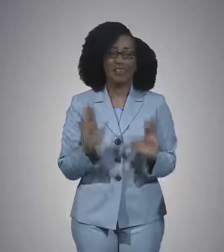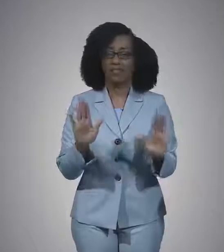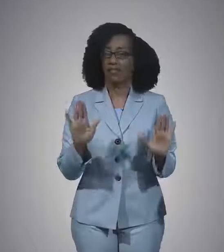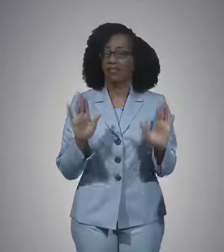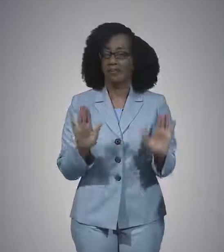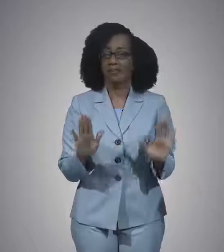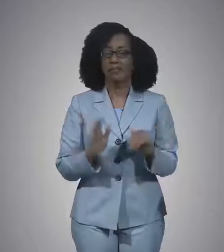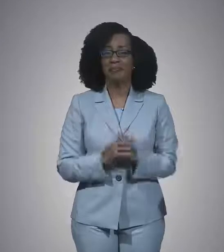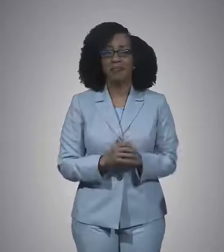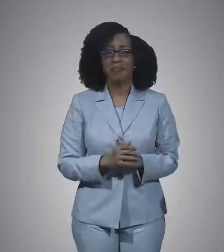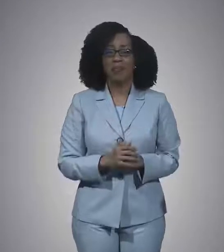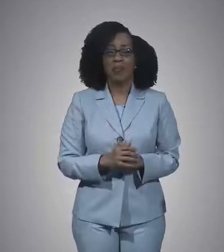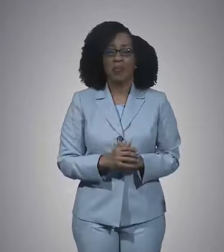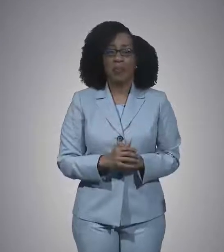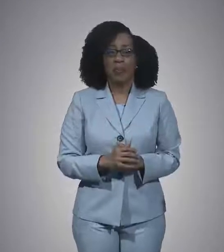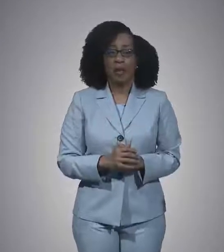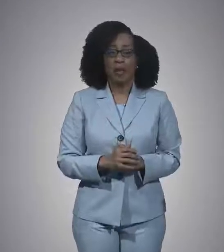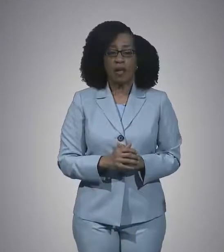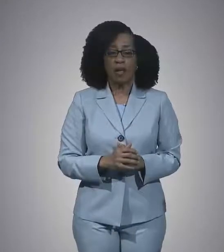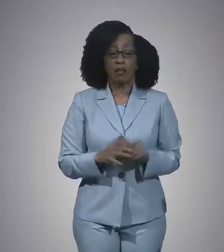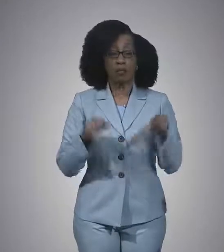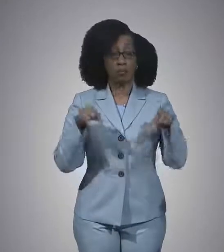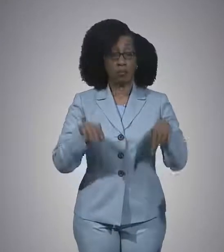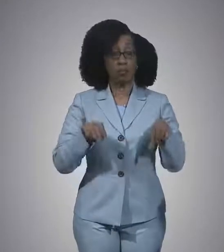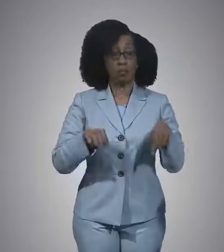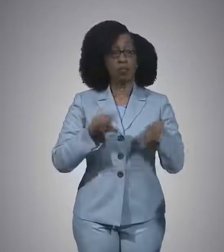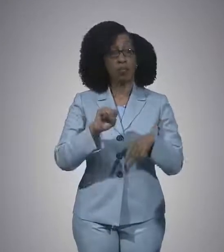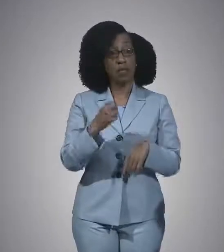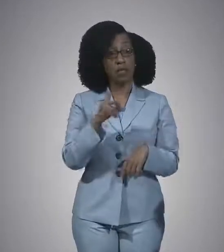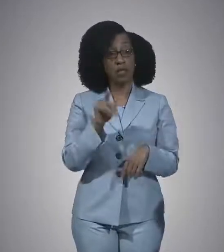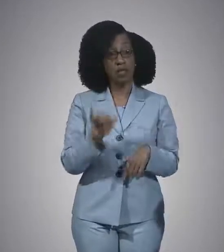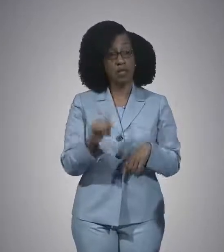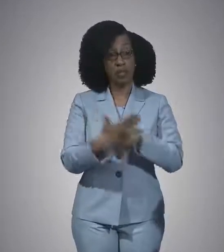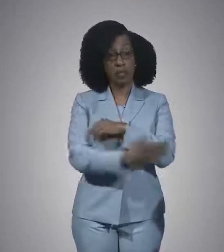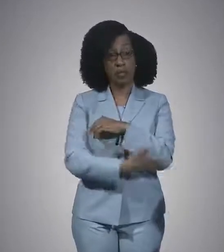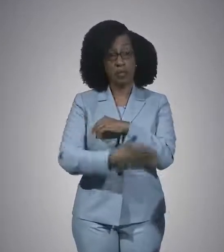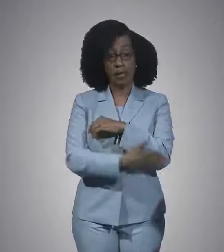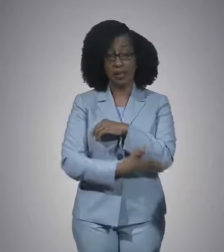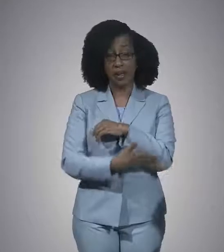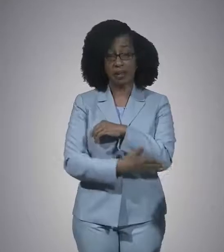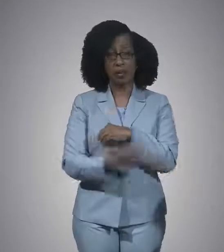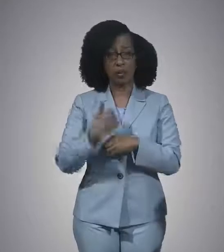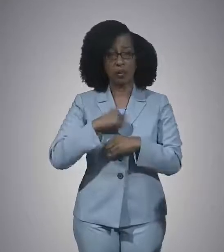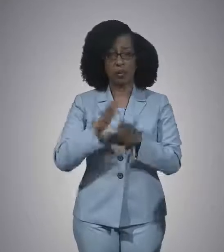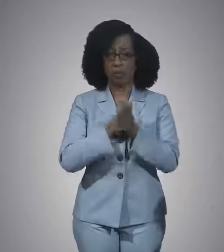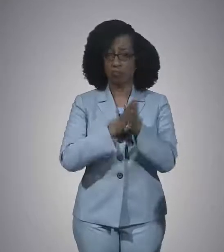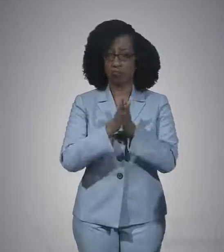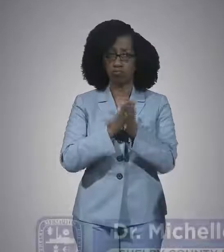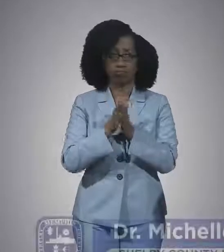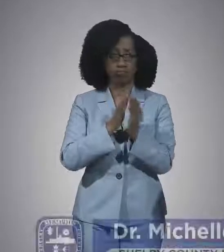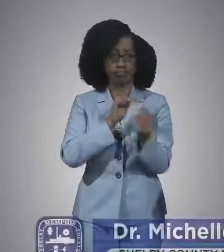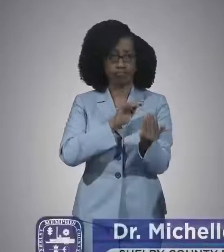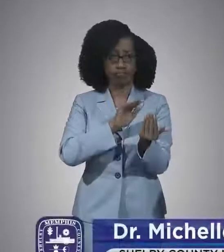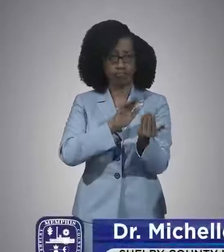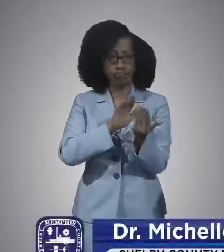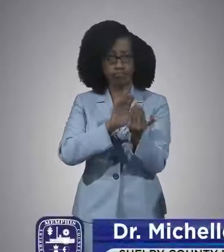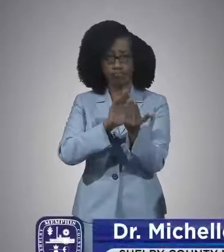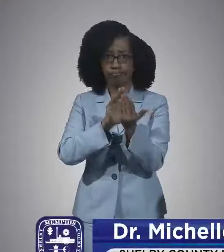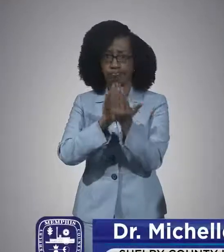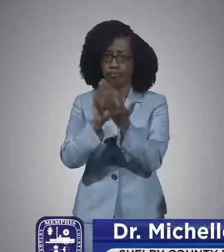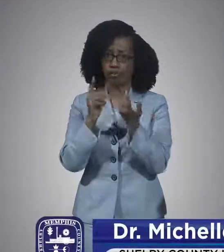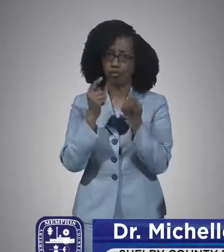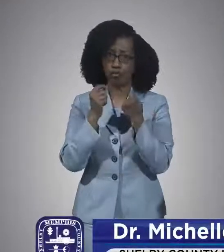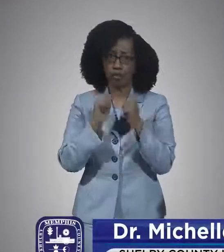question. Remember, we in Shelby County have one of the most aggressive approaches from across the state. We